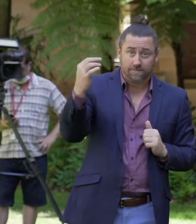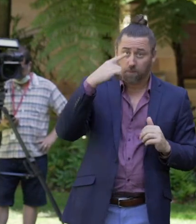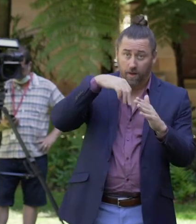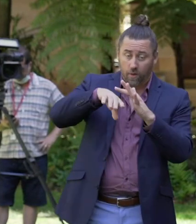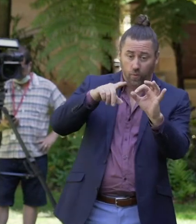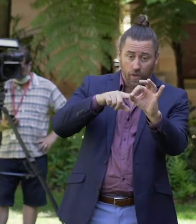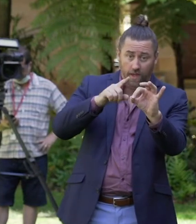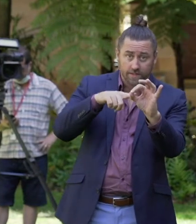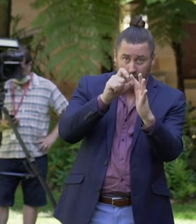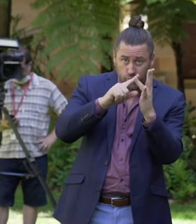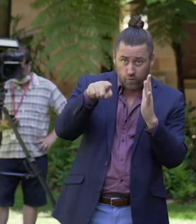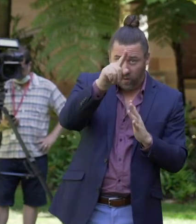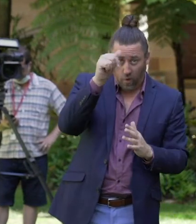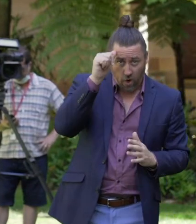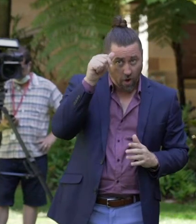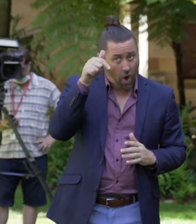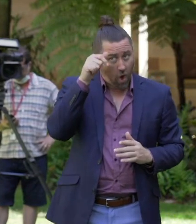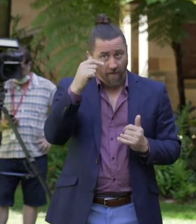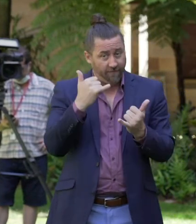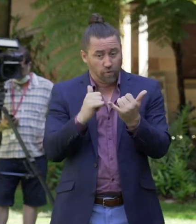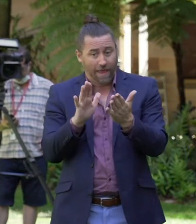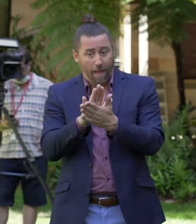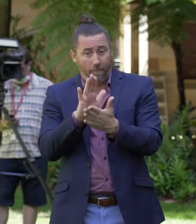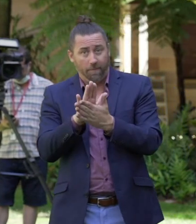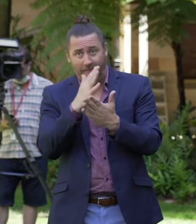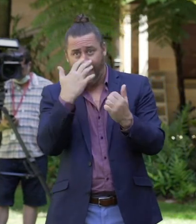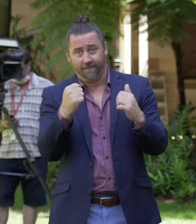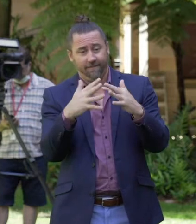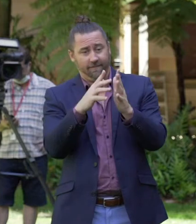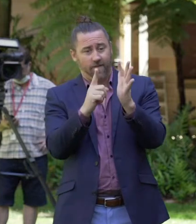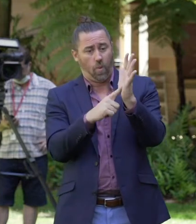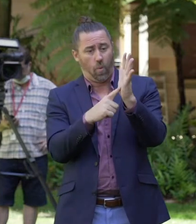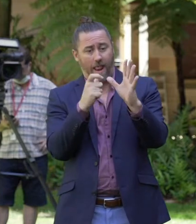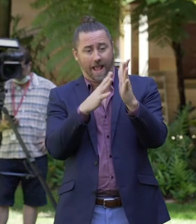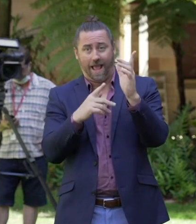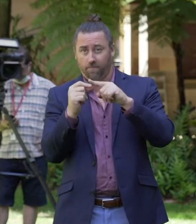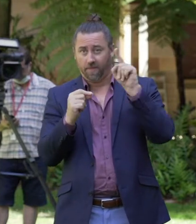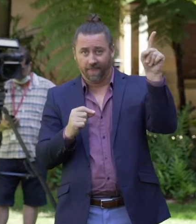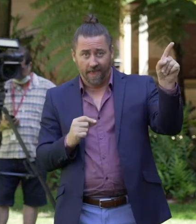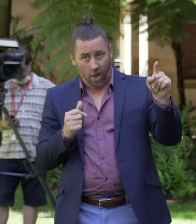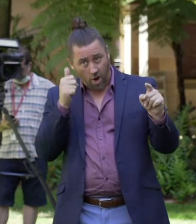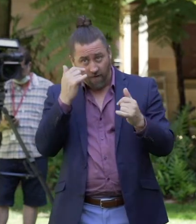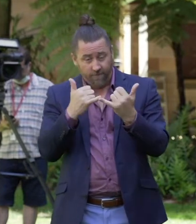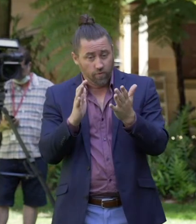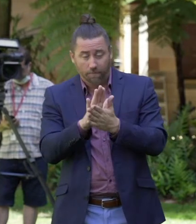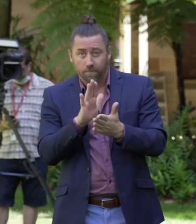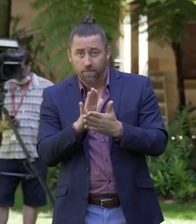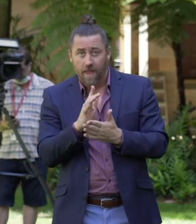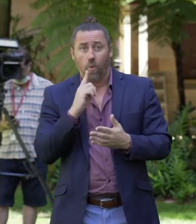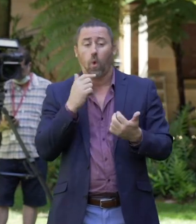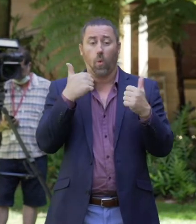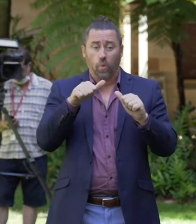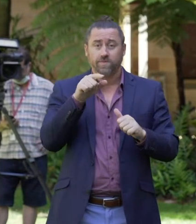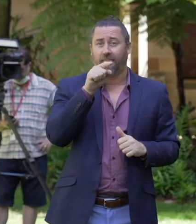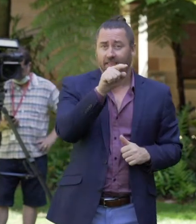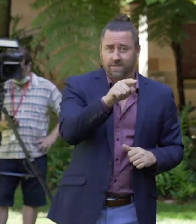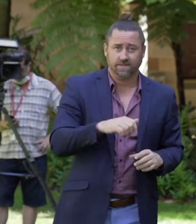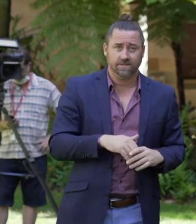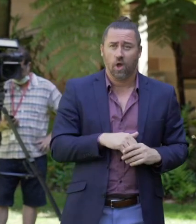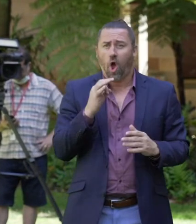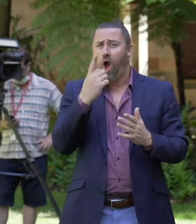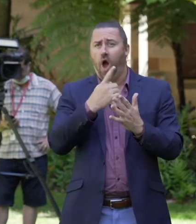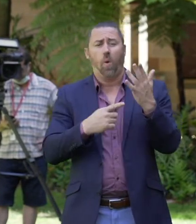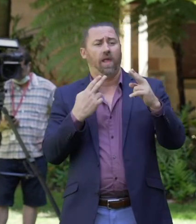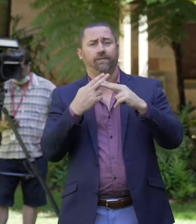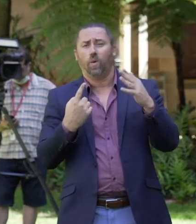and they're pretty pleased that they have a dedicated quarantine facility that will be put to use, not just for a